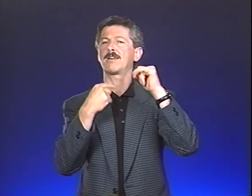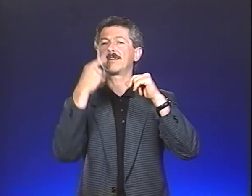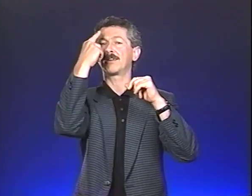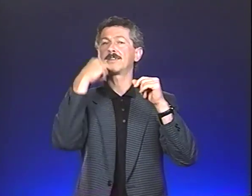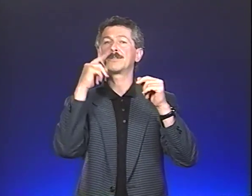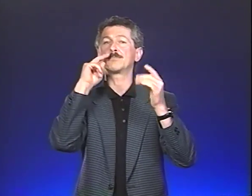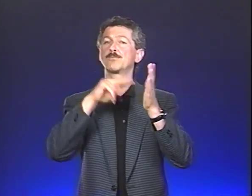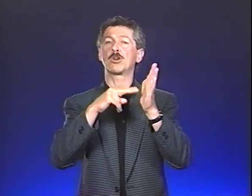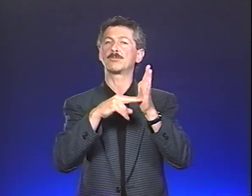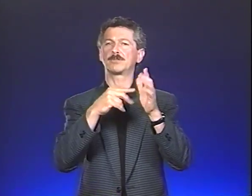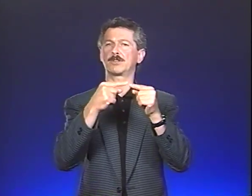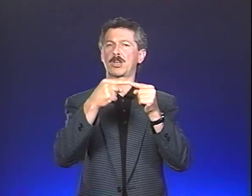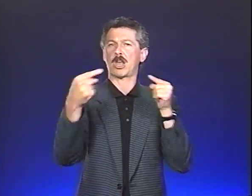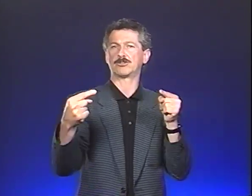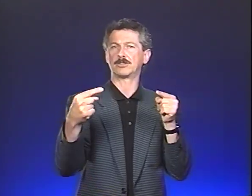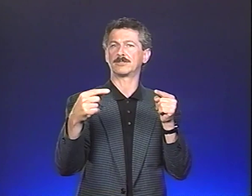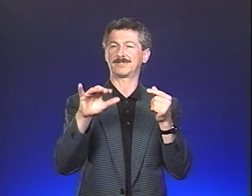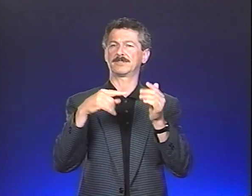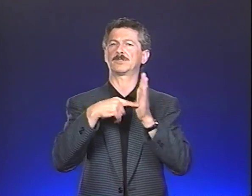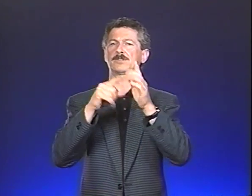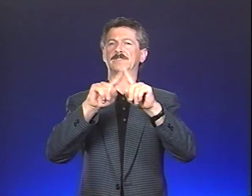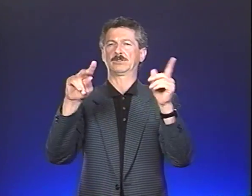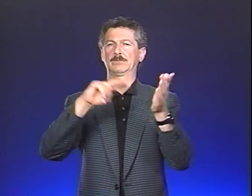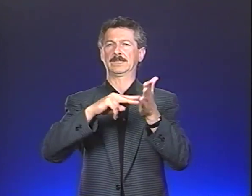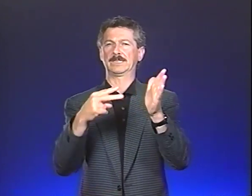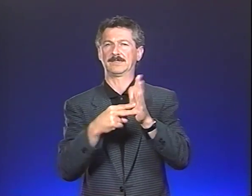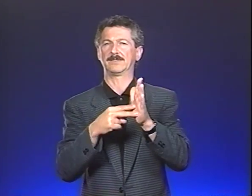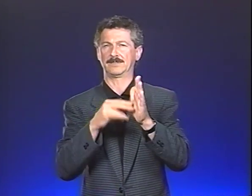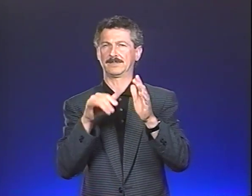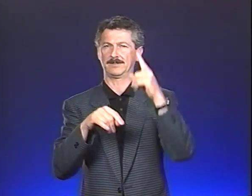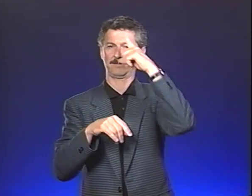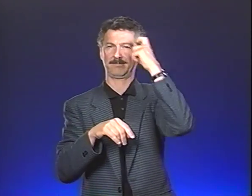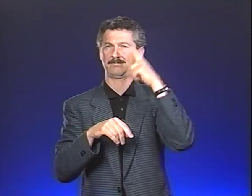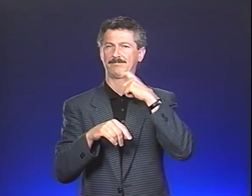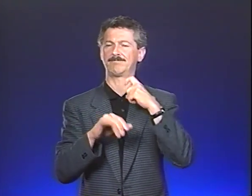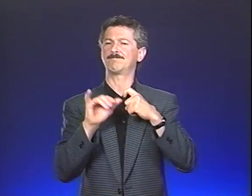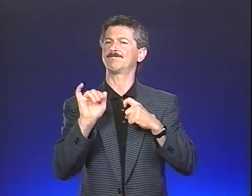this difference is to show contrast and the meanings of the two signs.